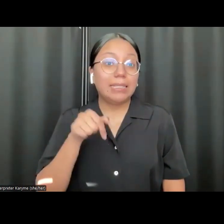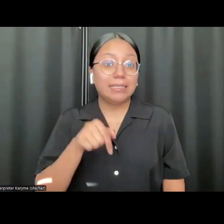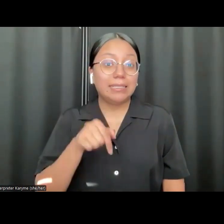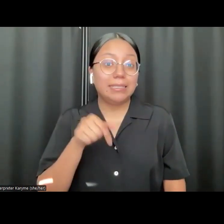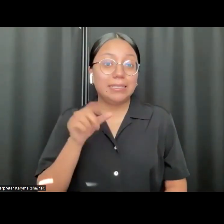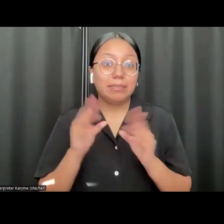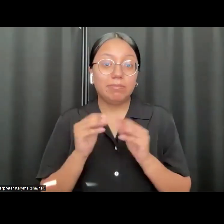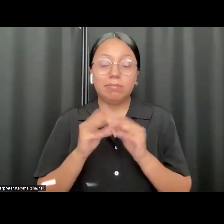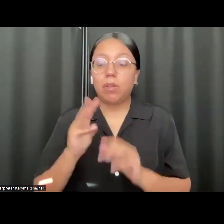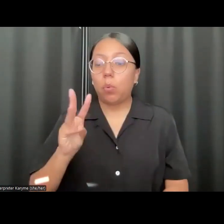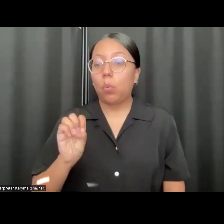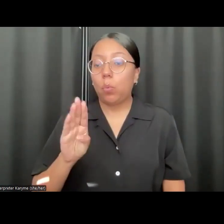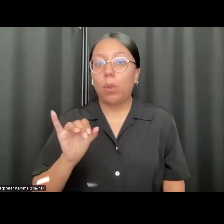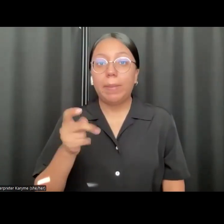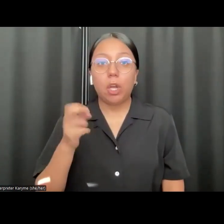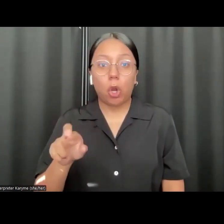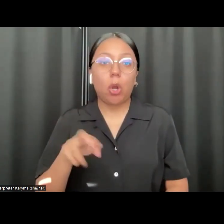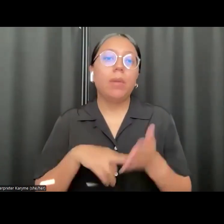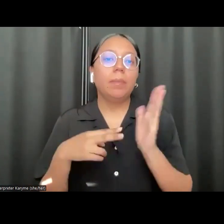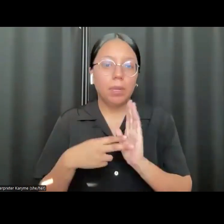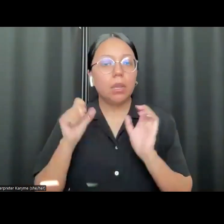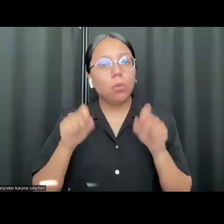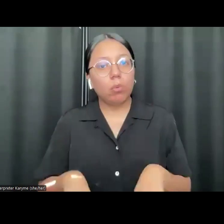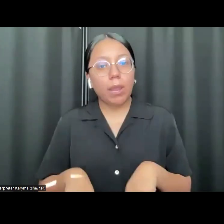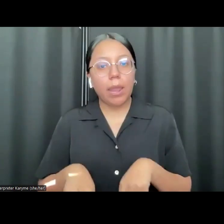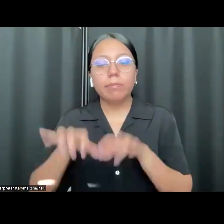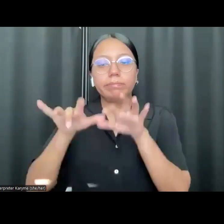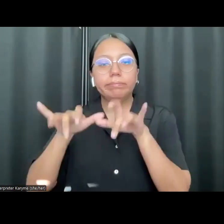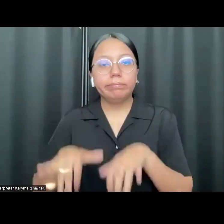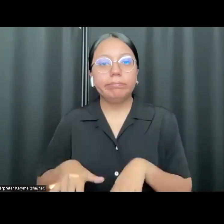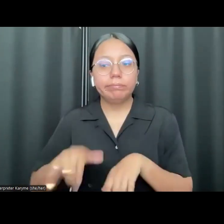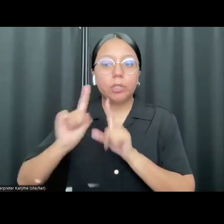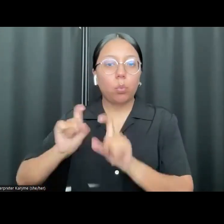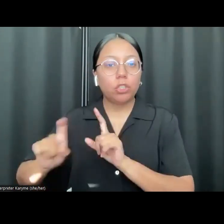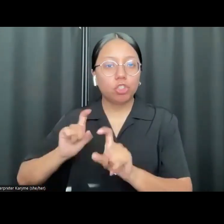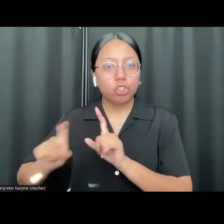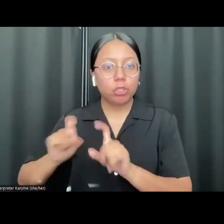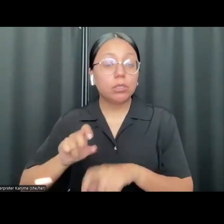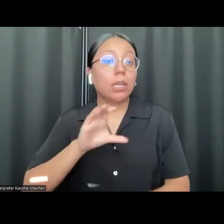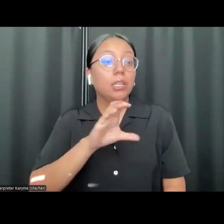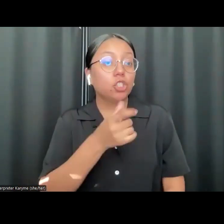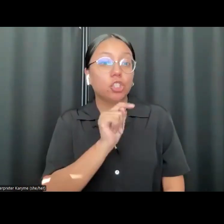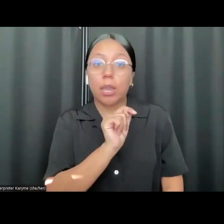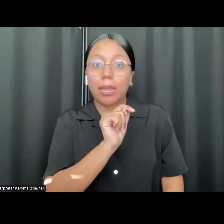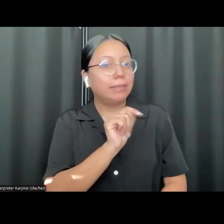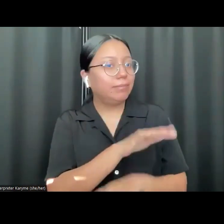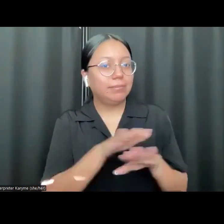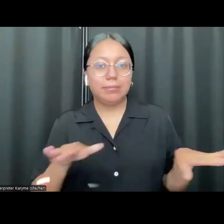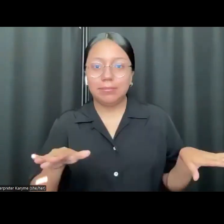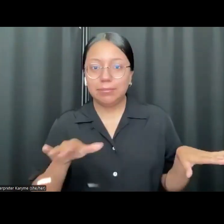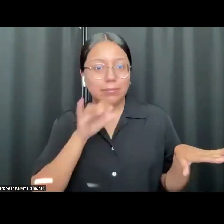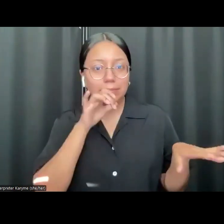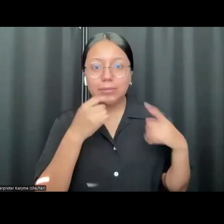submit questions through the Q&A function. The chat will not take place here for